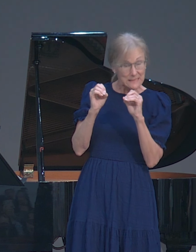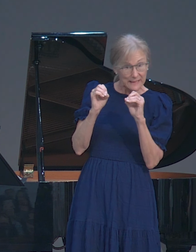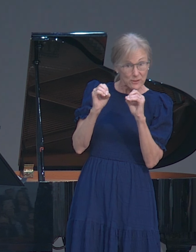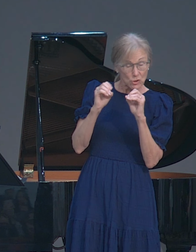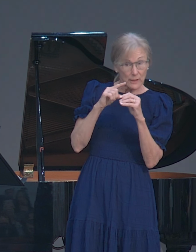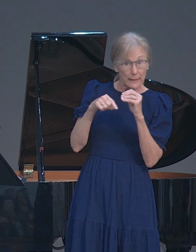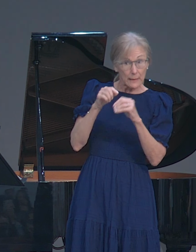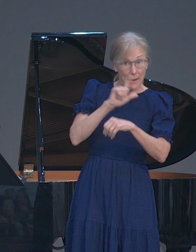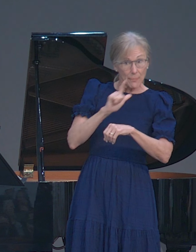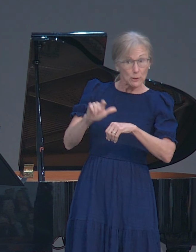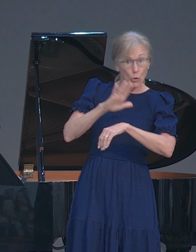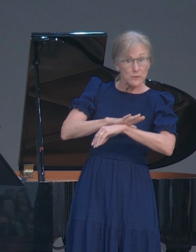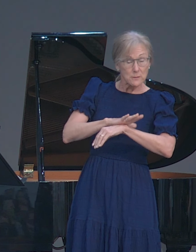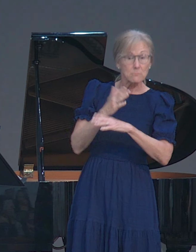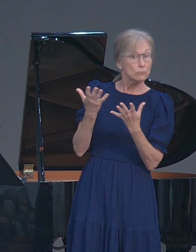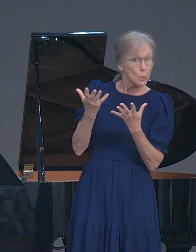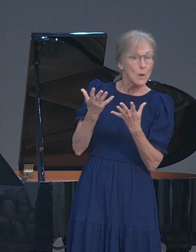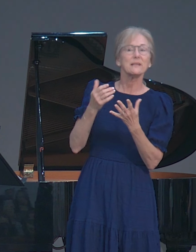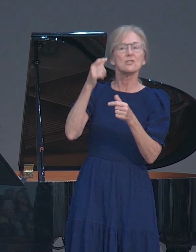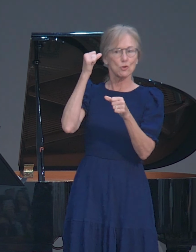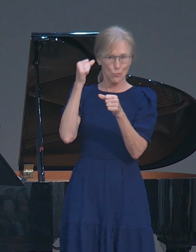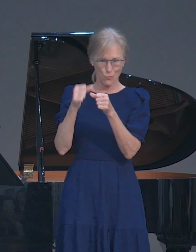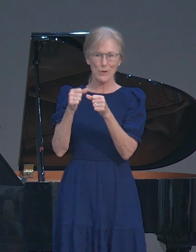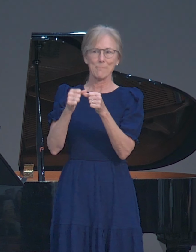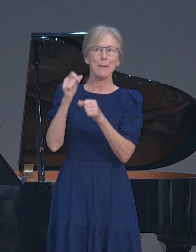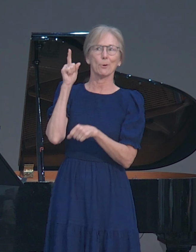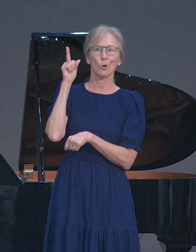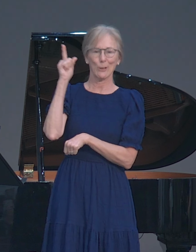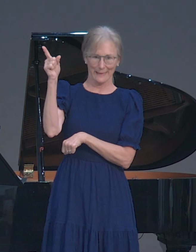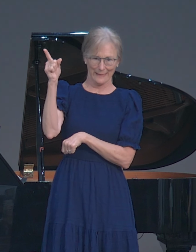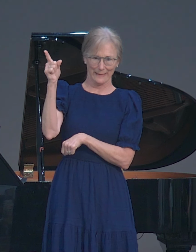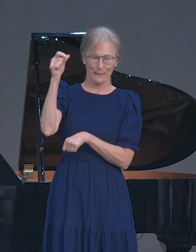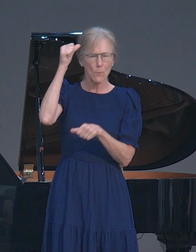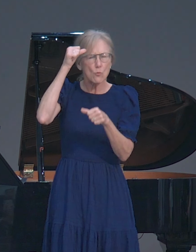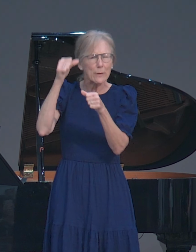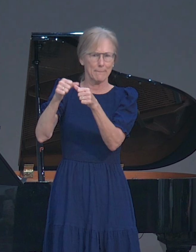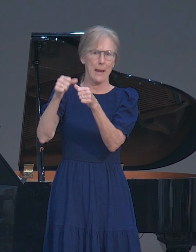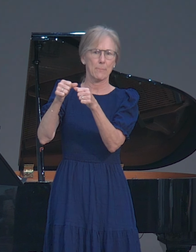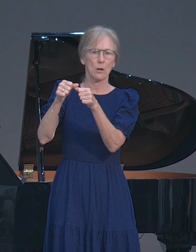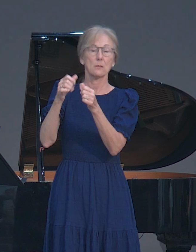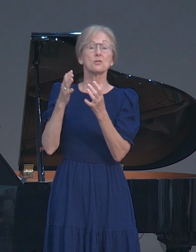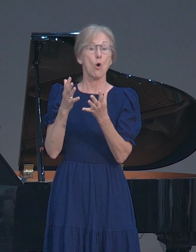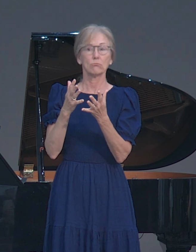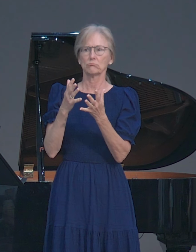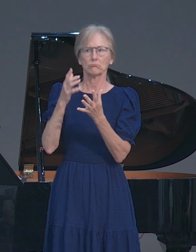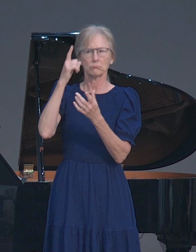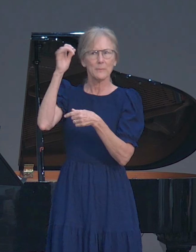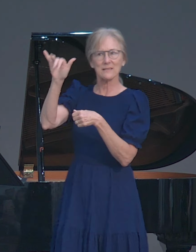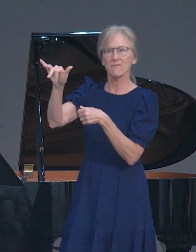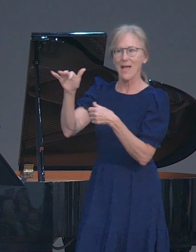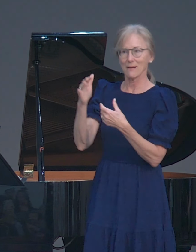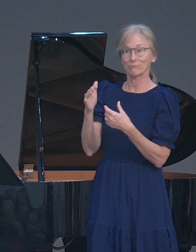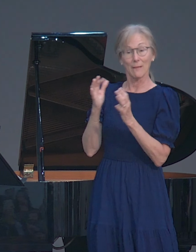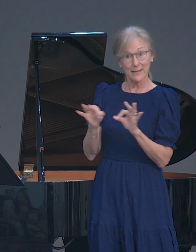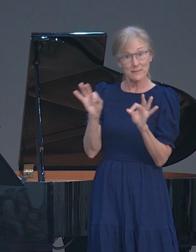remembrance of him. It's one of the only commands, and so it really matters what you think about during communion.